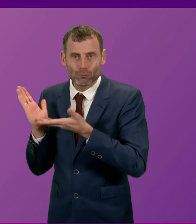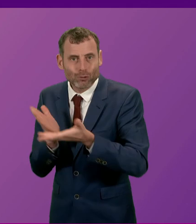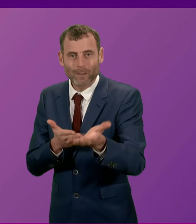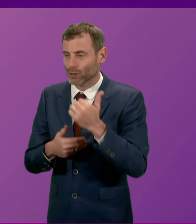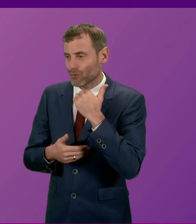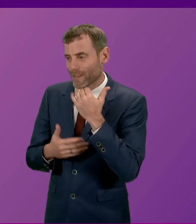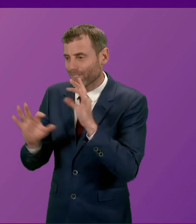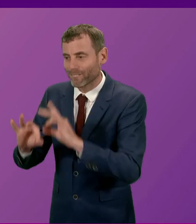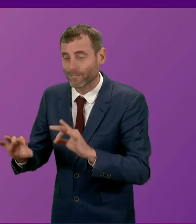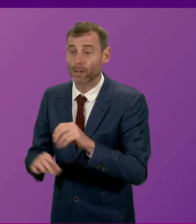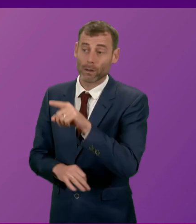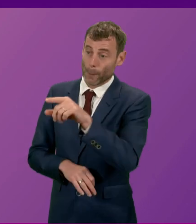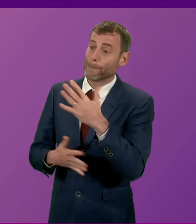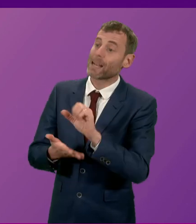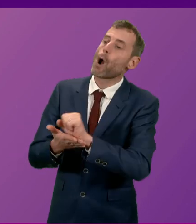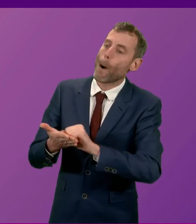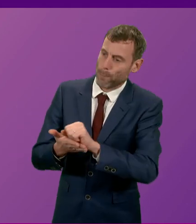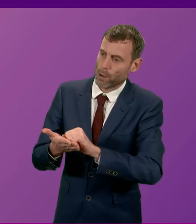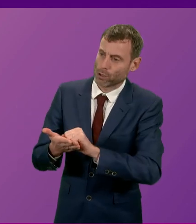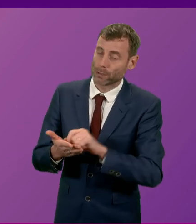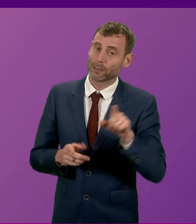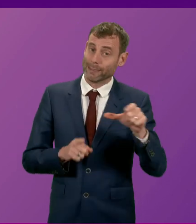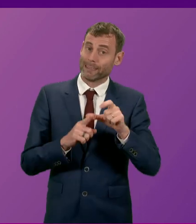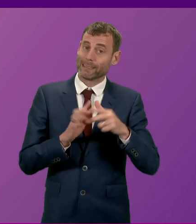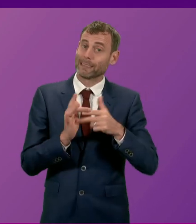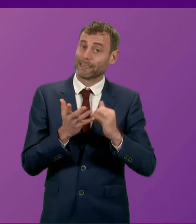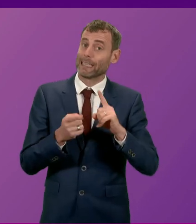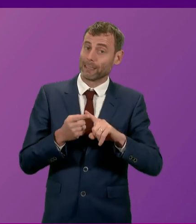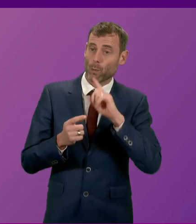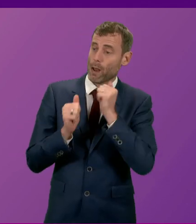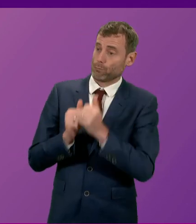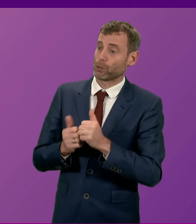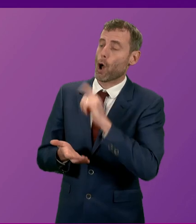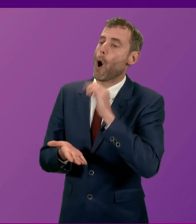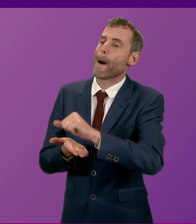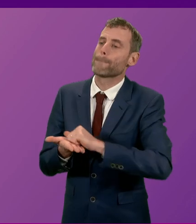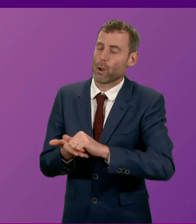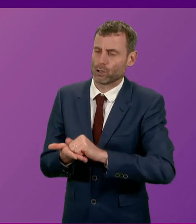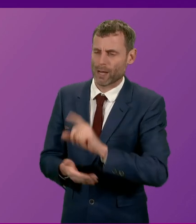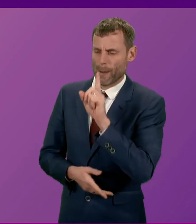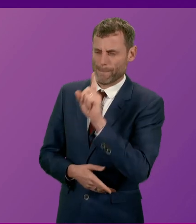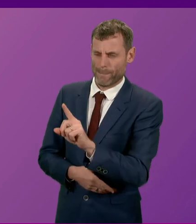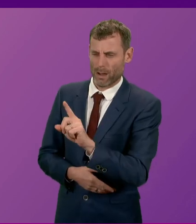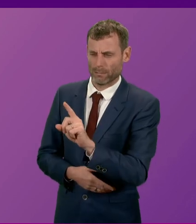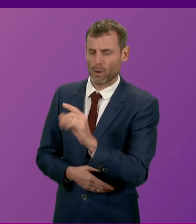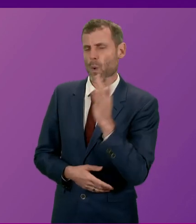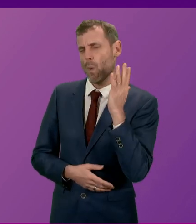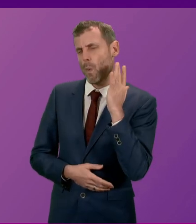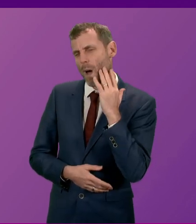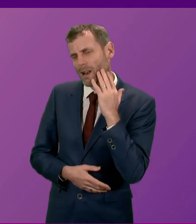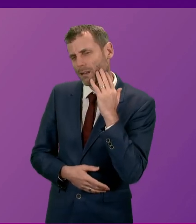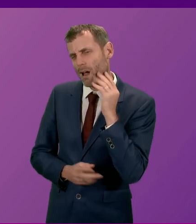have apologised today, and I'm sure Denise will be grateful for that. But when will Denise and other women in this terrible